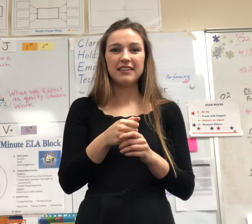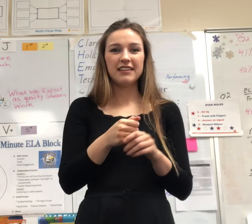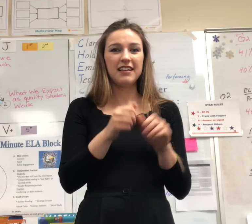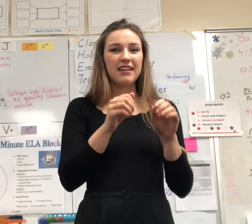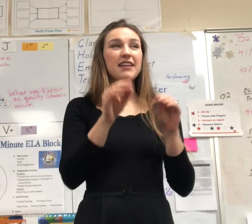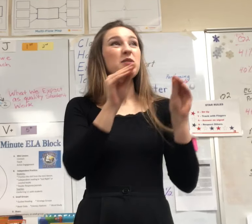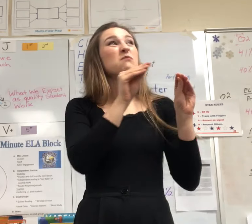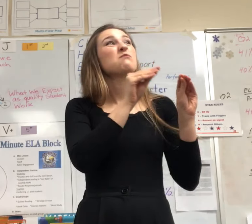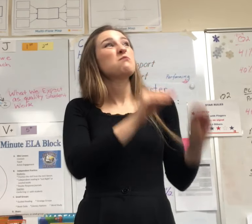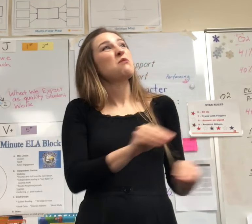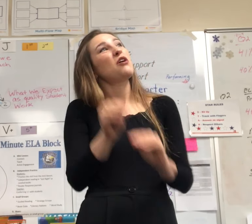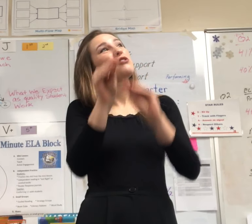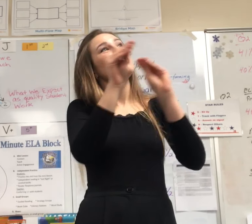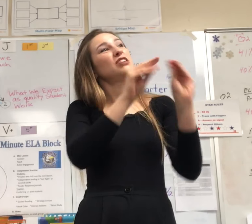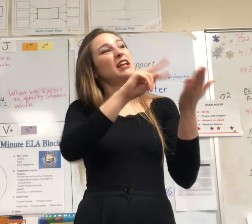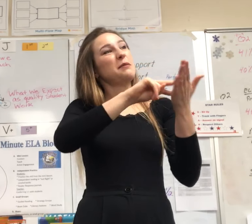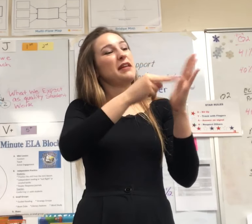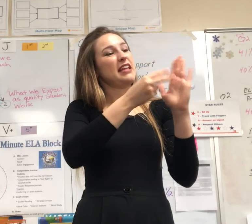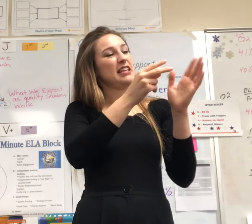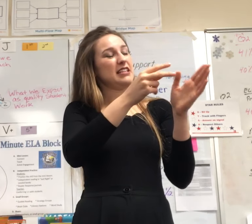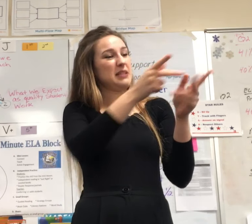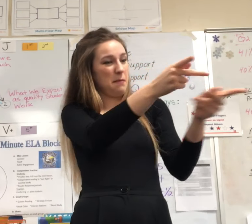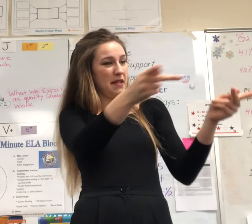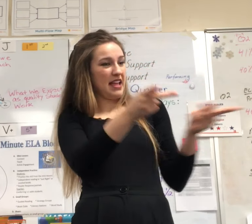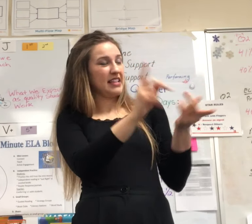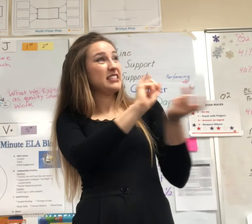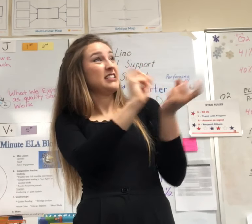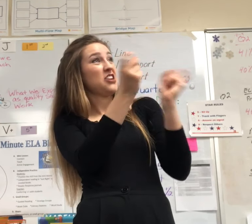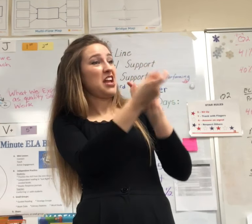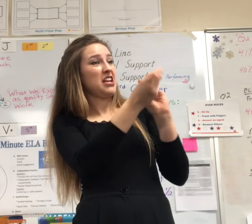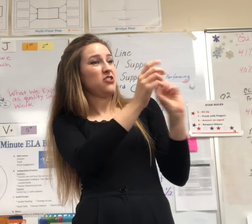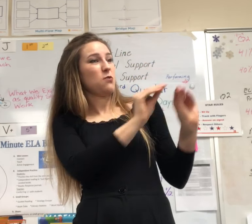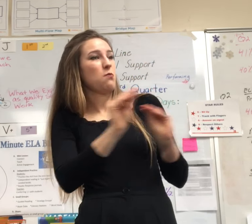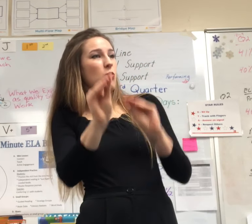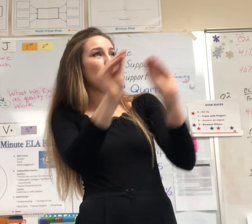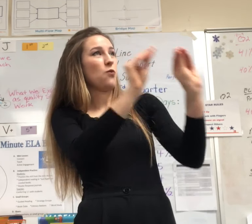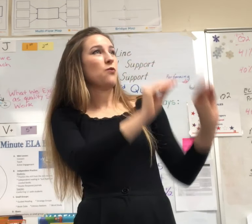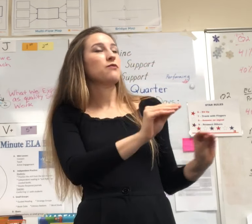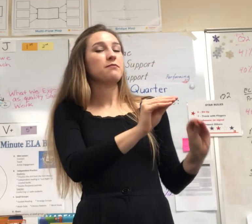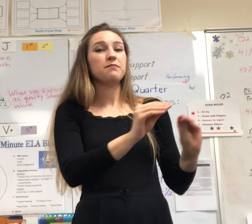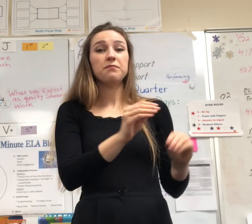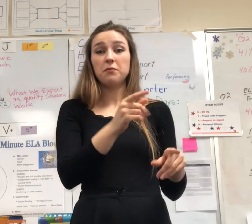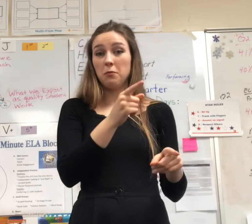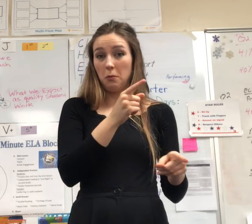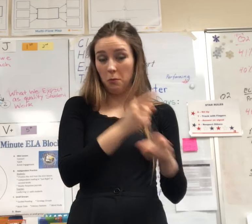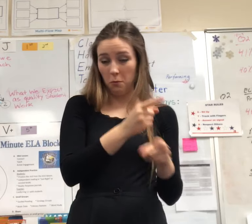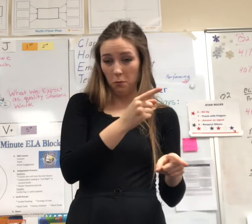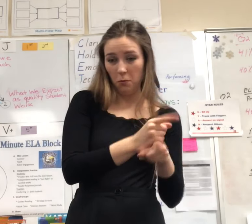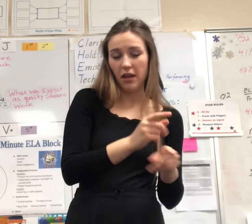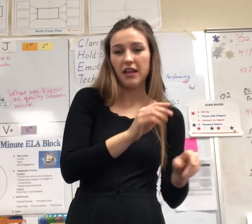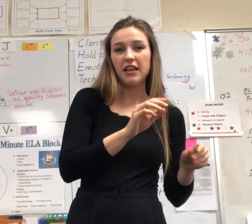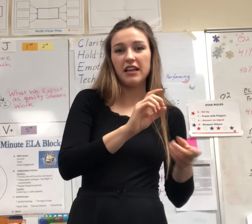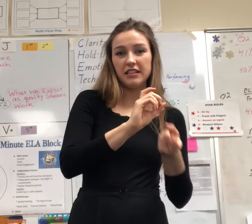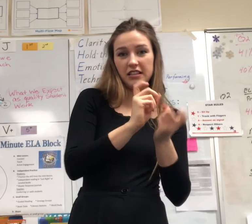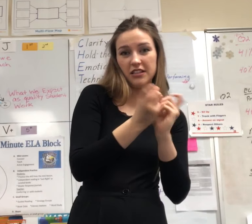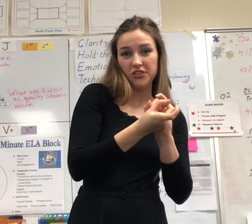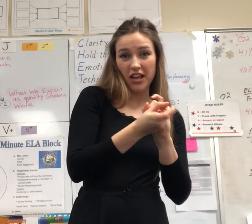a change of position. Motion is a change of position, and to change a position, you need a what? A